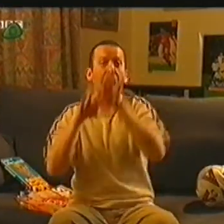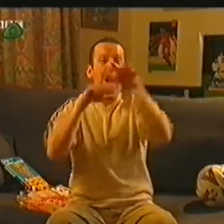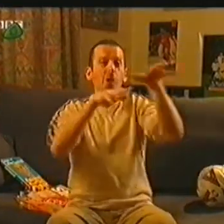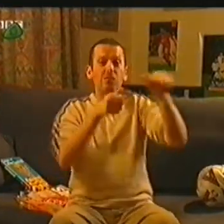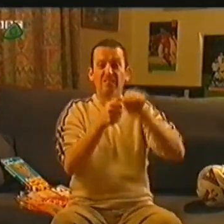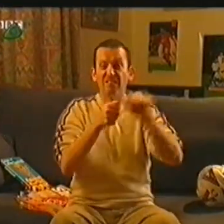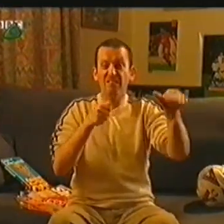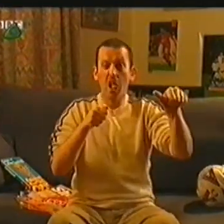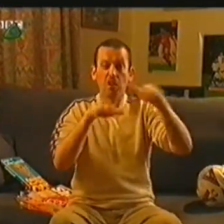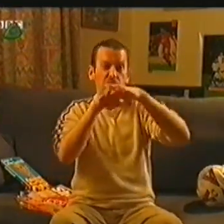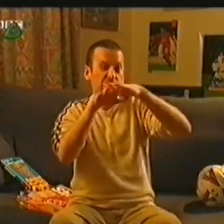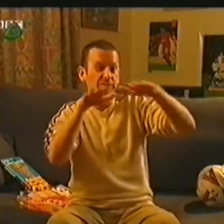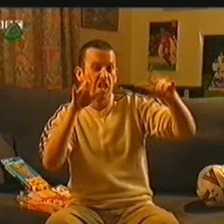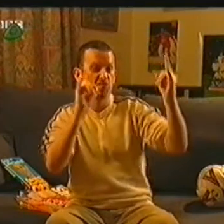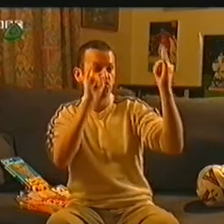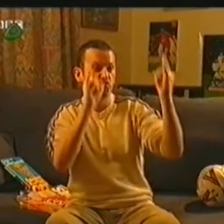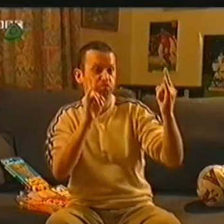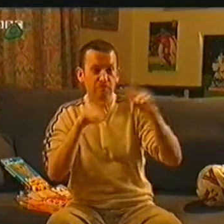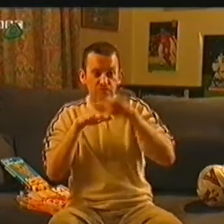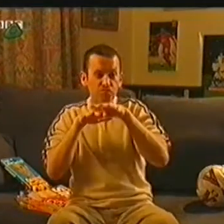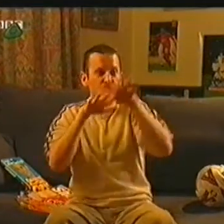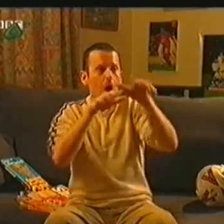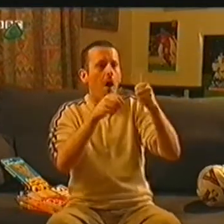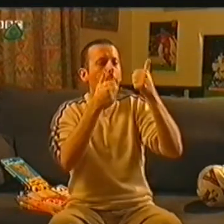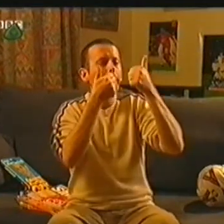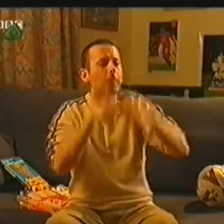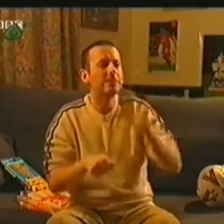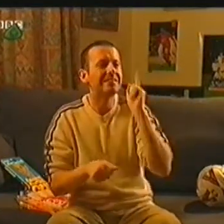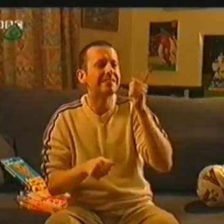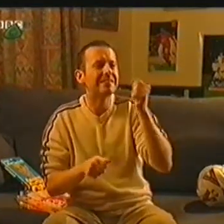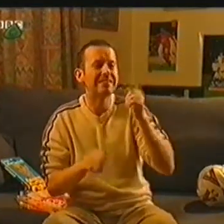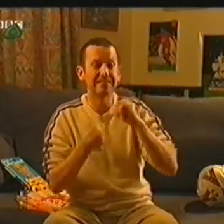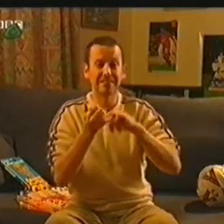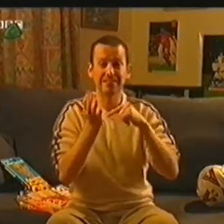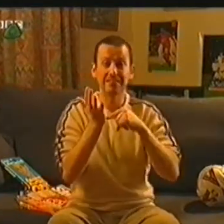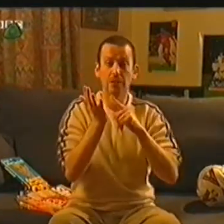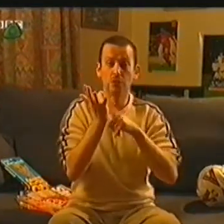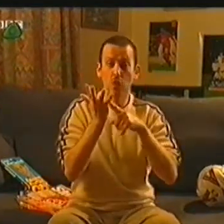Proudly, he ran with his friends onto the field to meet the St. Luke's team.